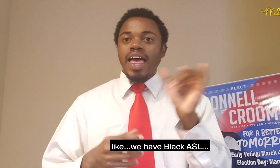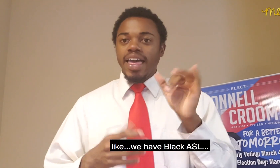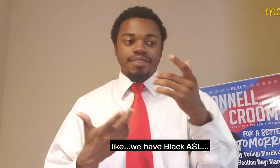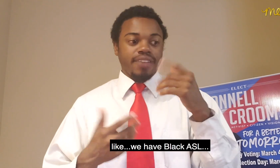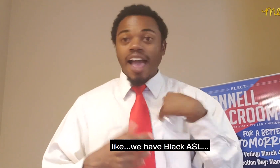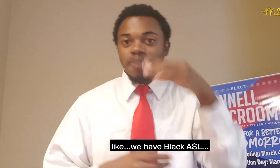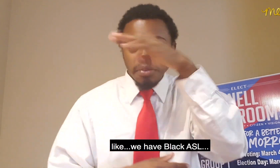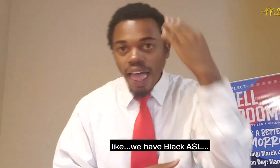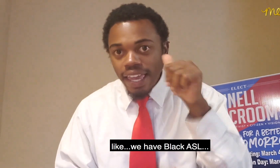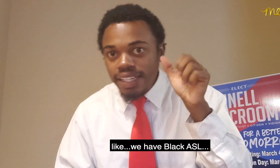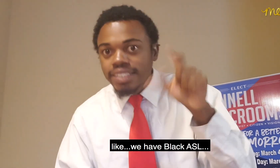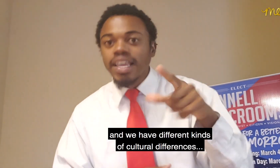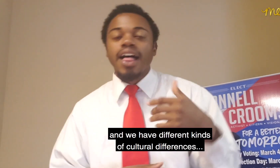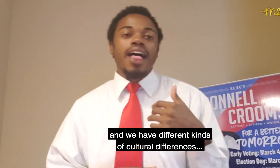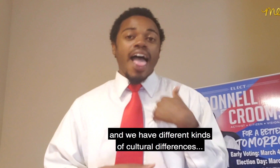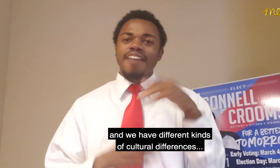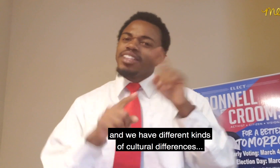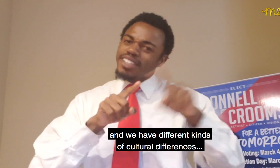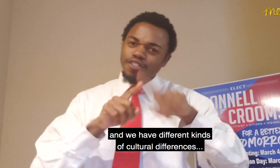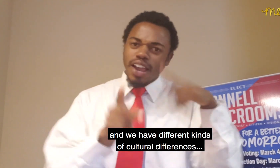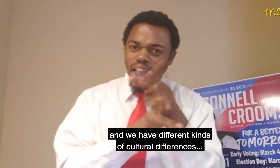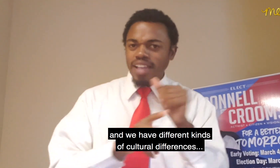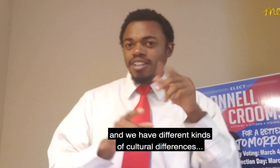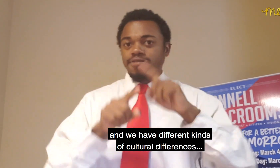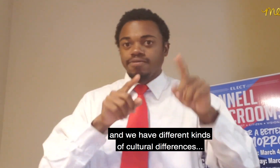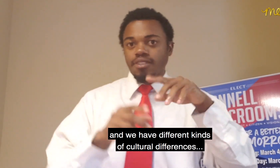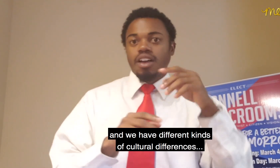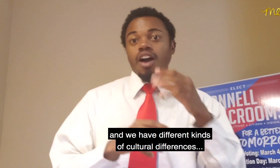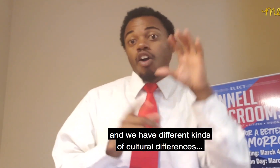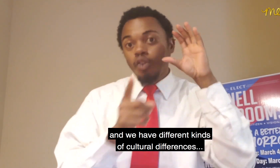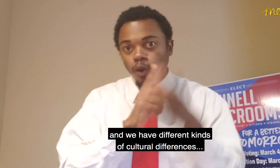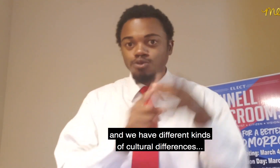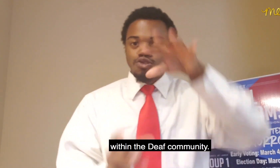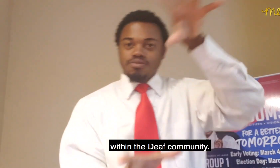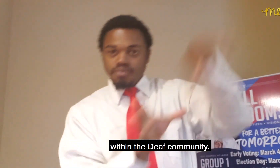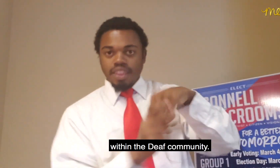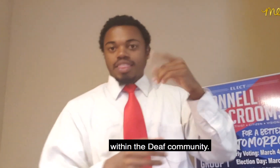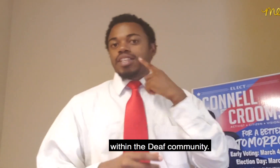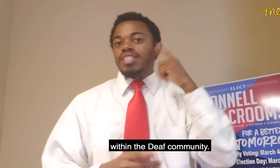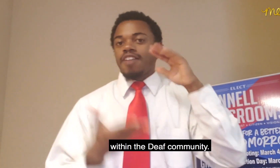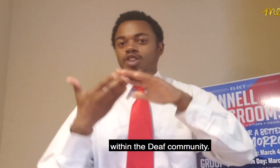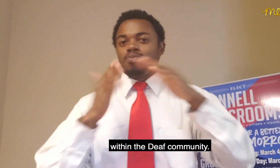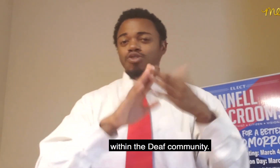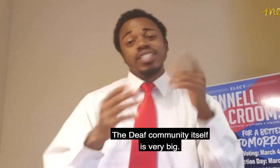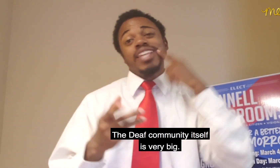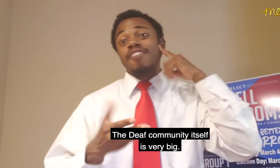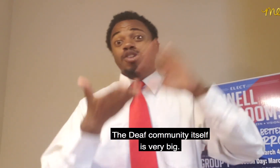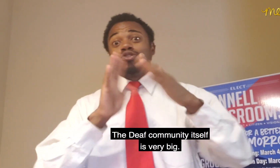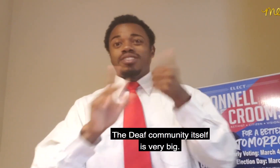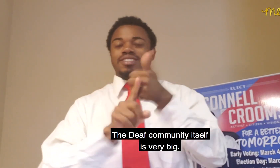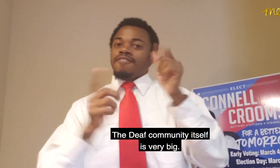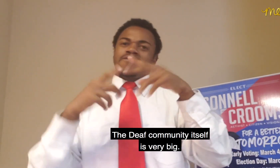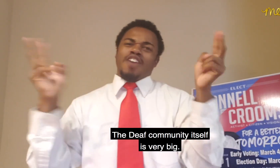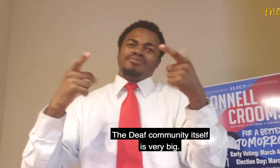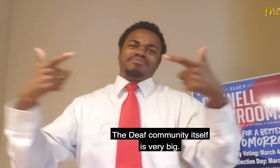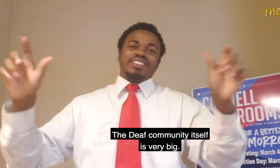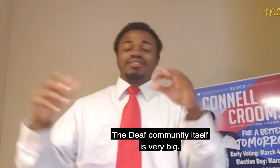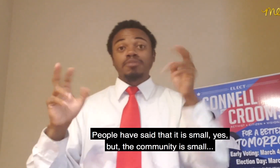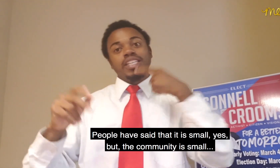Like, we have Black ASL, and we have different kinds of cultural differences within the deaf community. The deaf community itself is